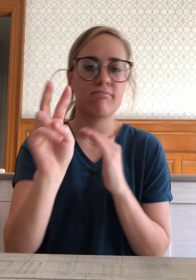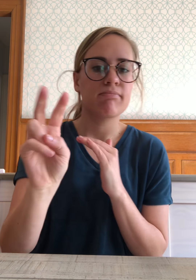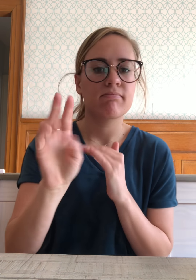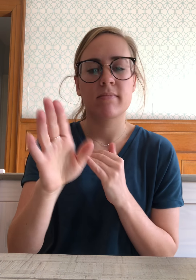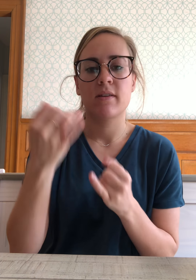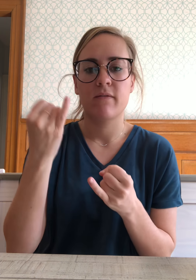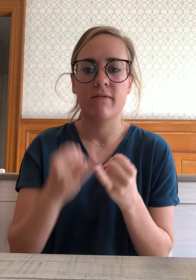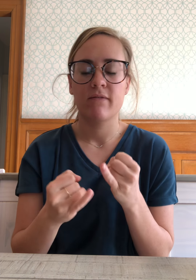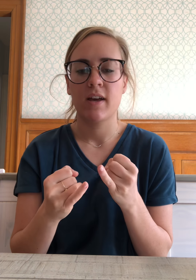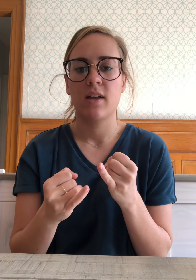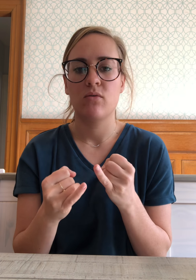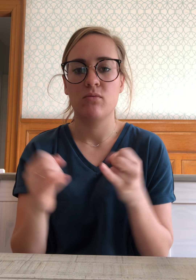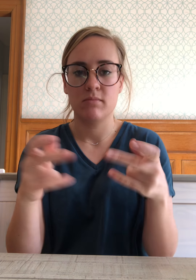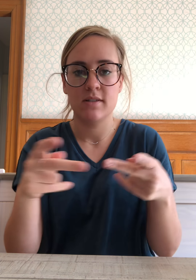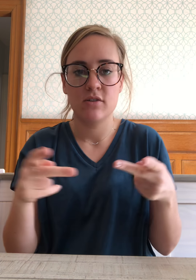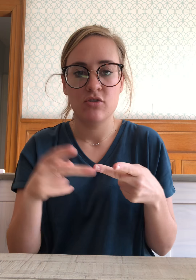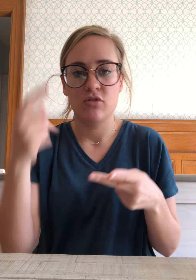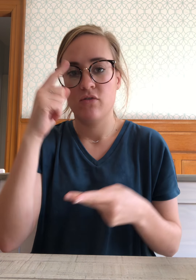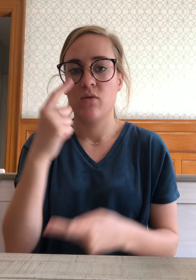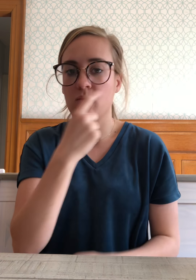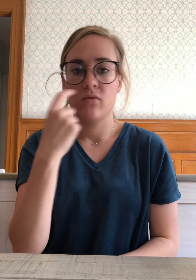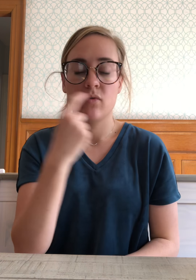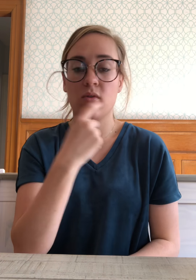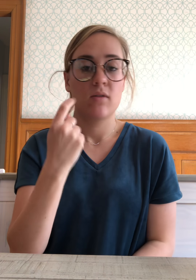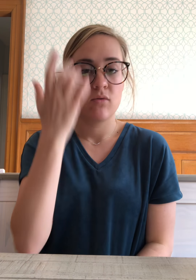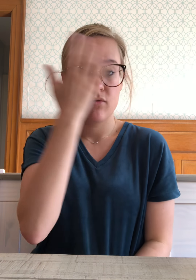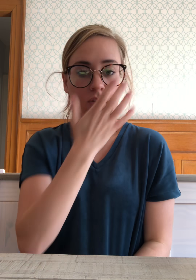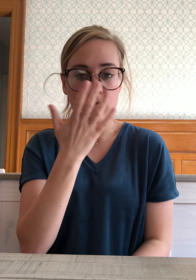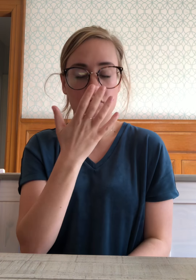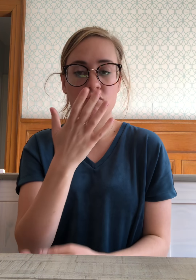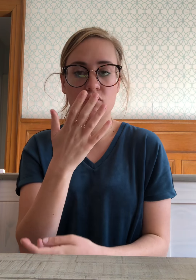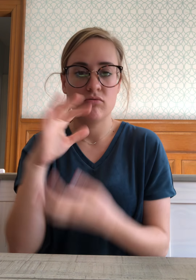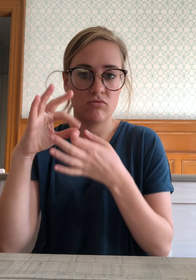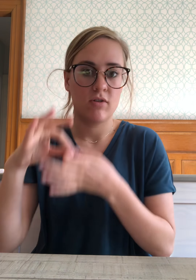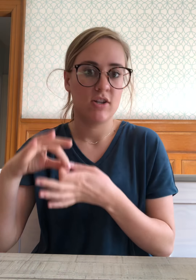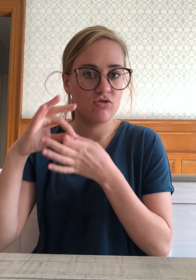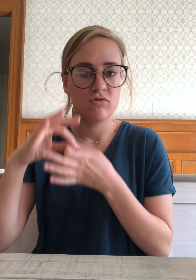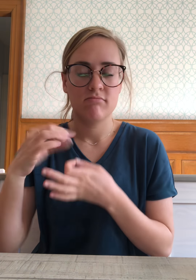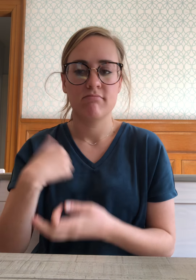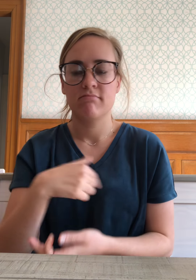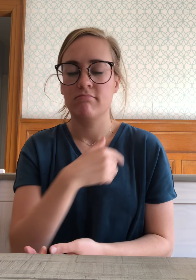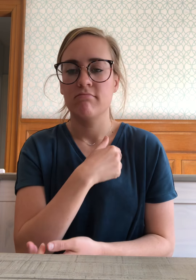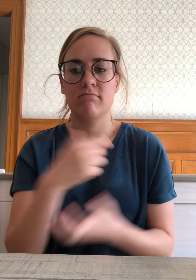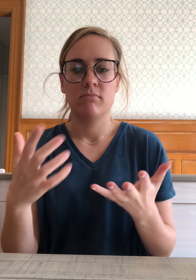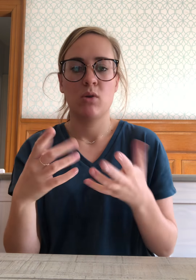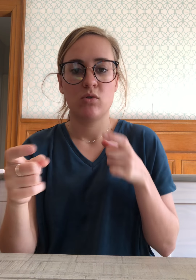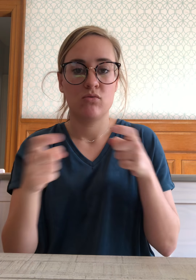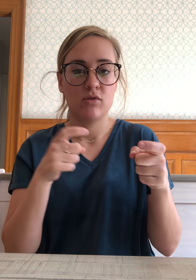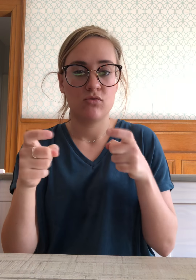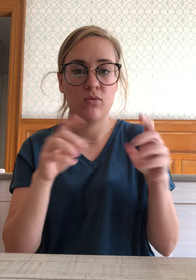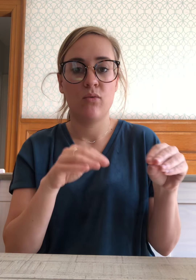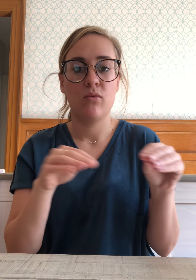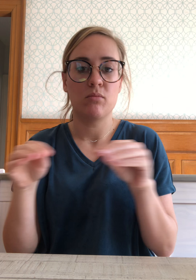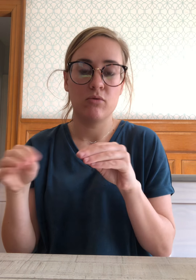optimal dental-facial relationships. We want to control movement as per the treatment plan. So for